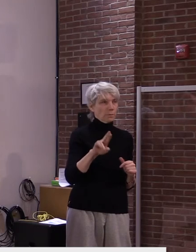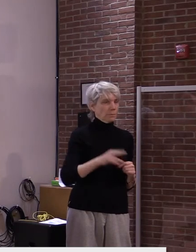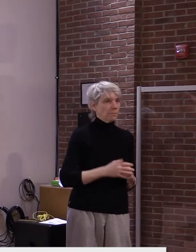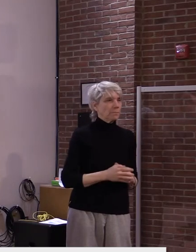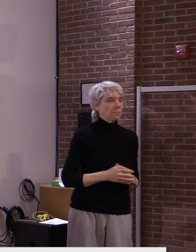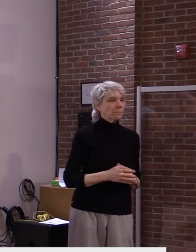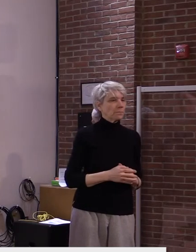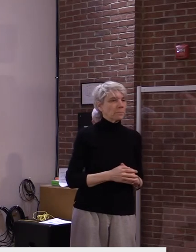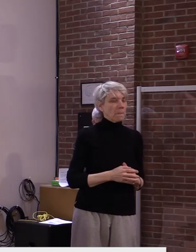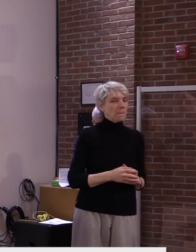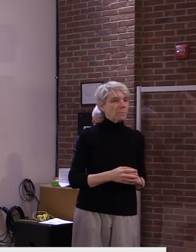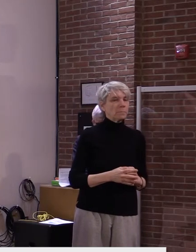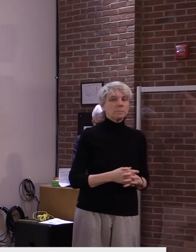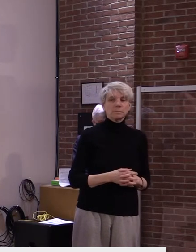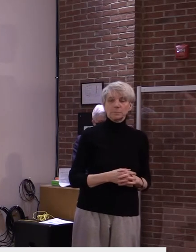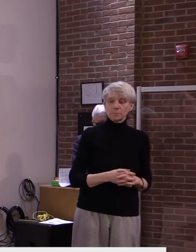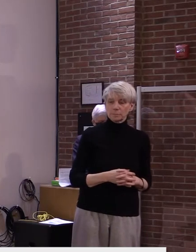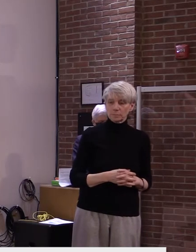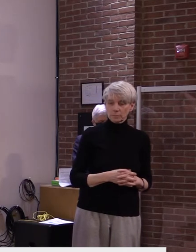Yes.